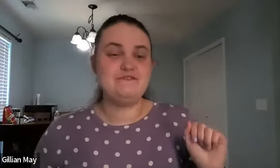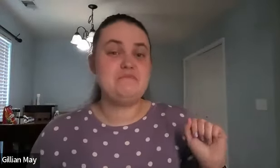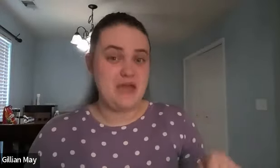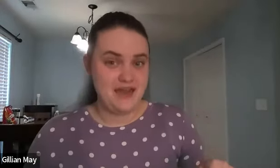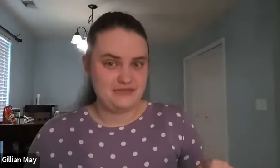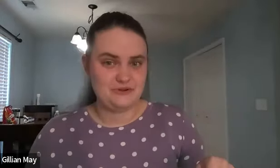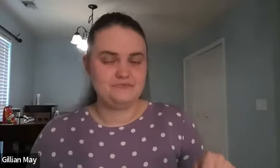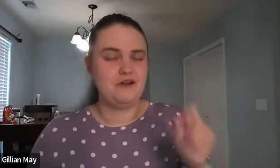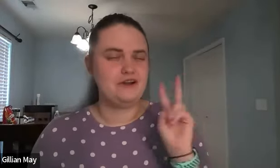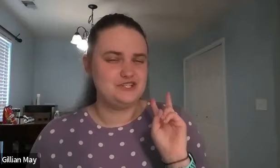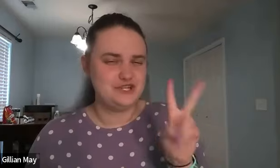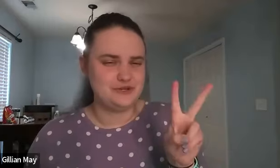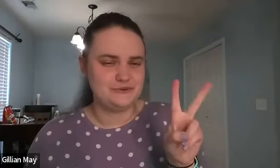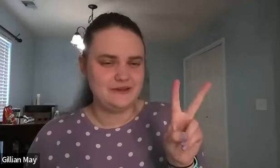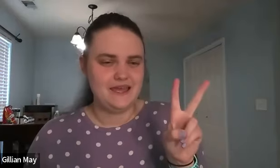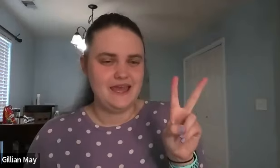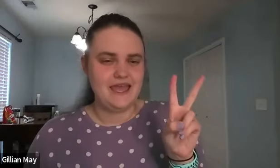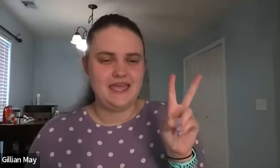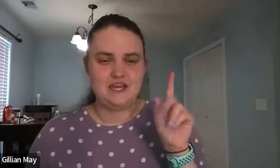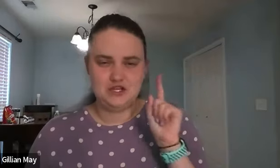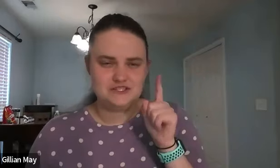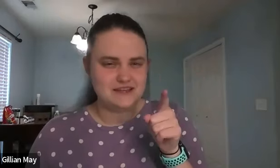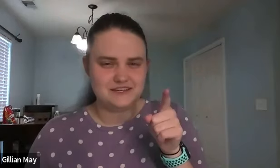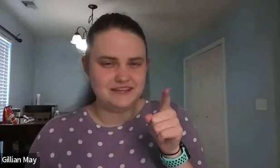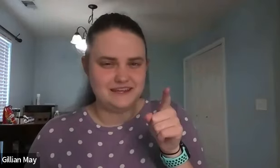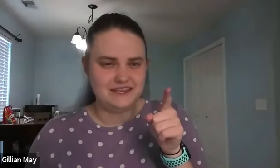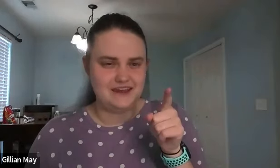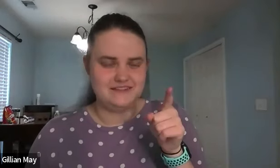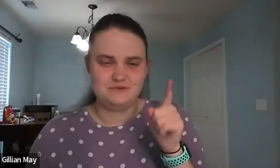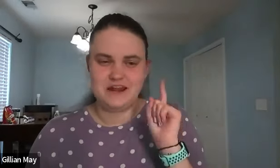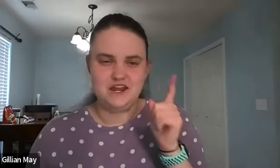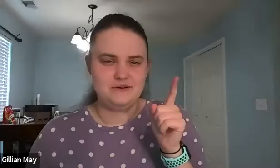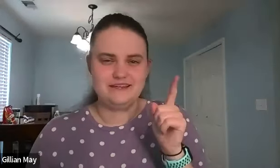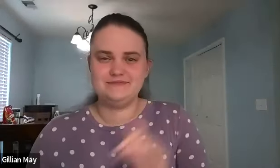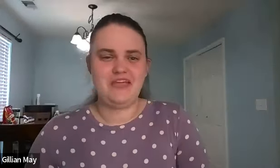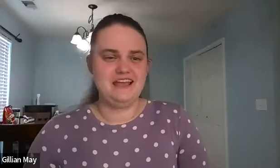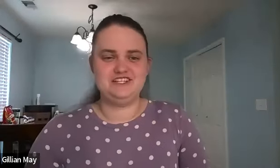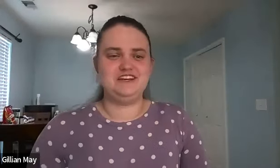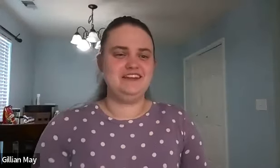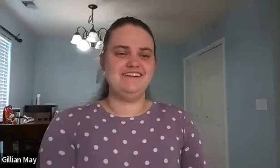for bathroom, there are 2. And your son's going to get a kick out of this one. I know he is. I can just tell you now.